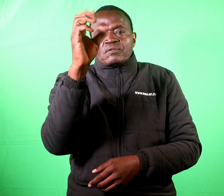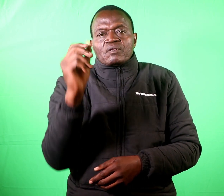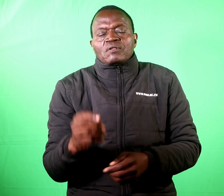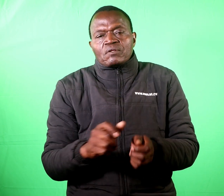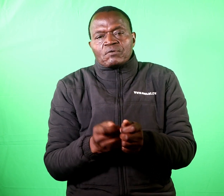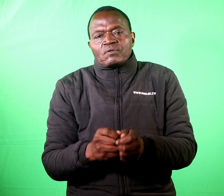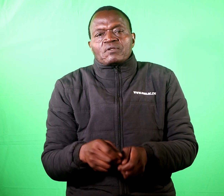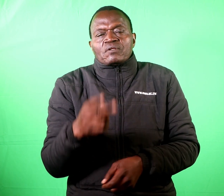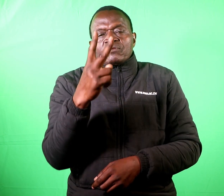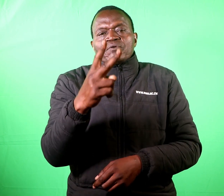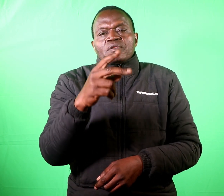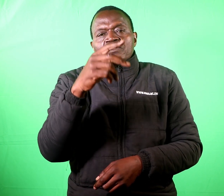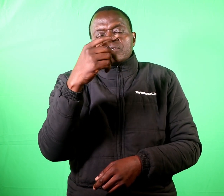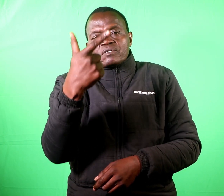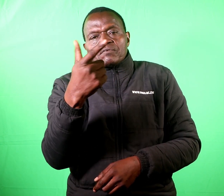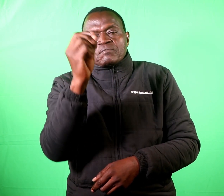and 27% grew tubers.